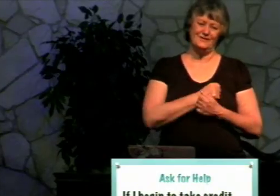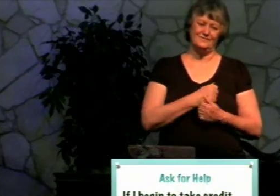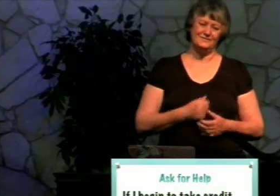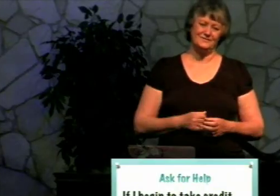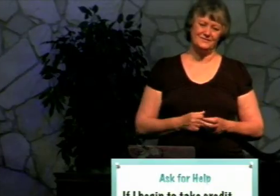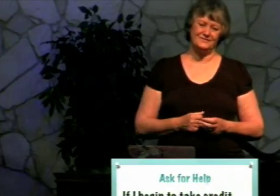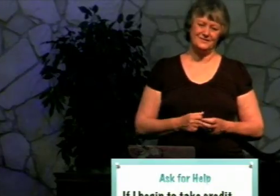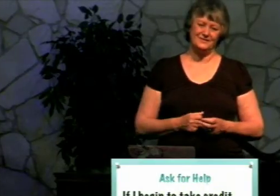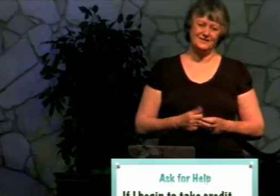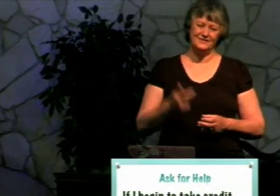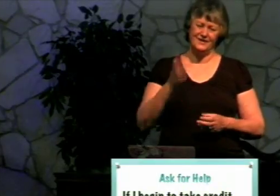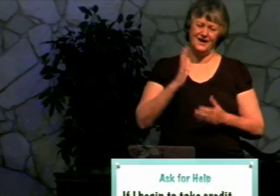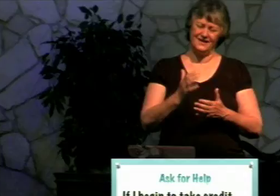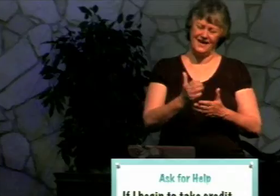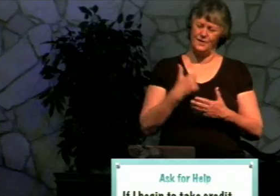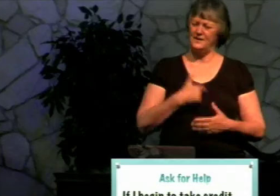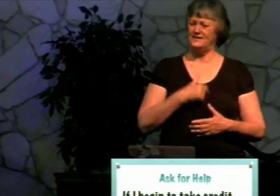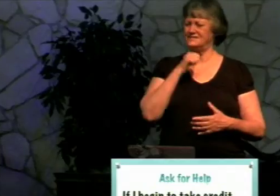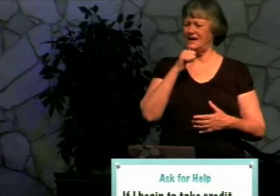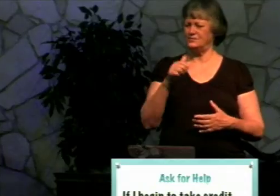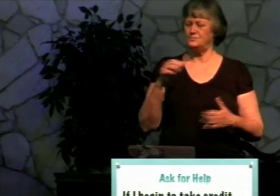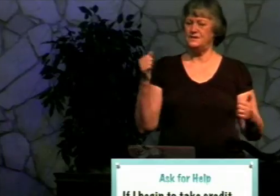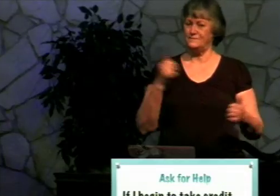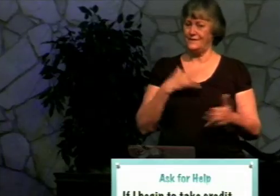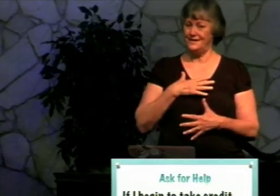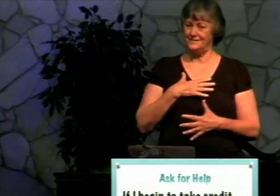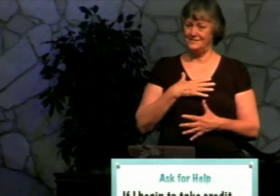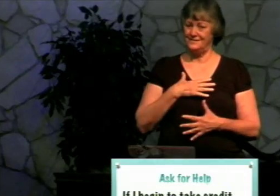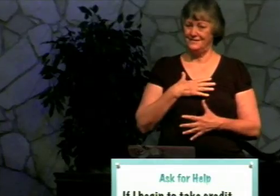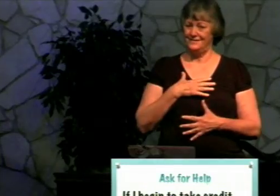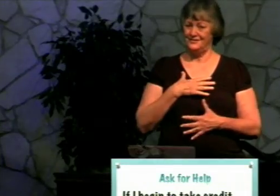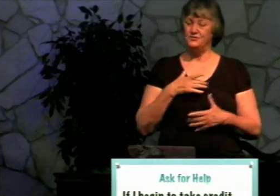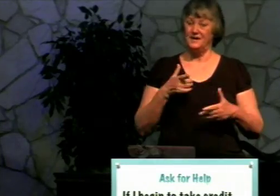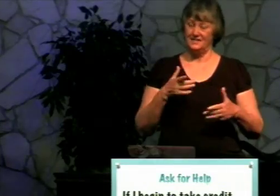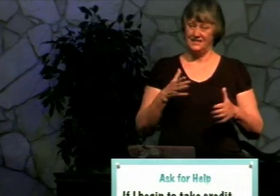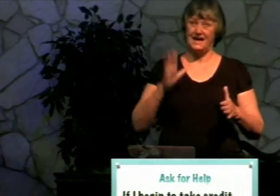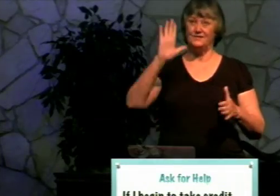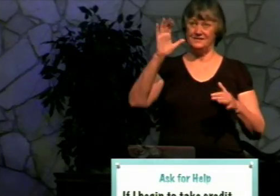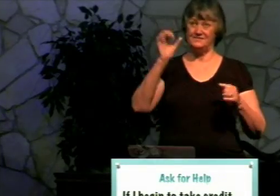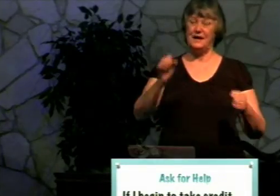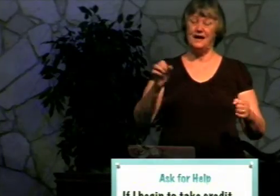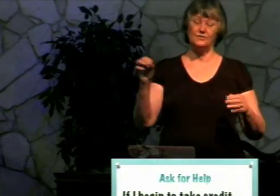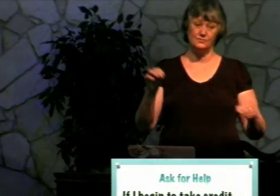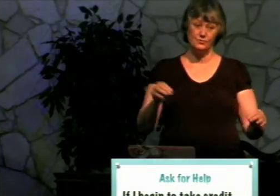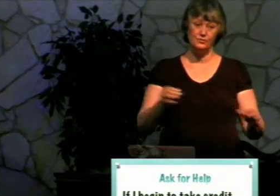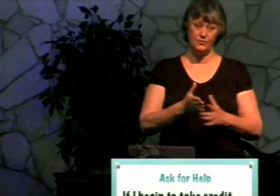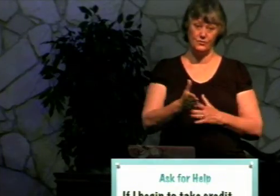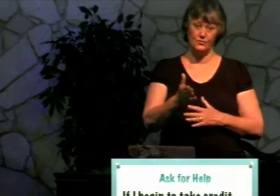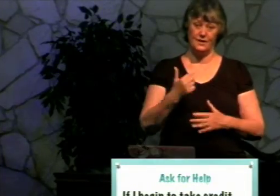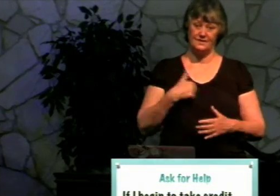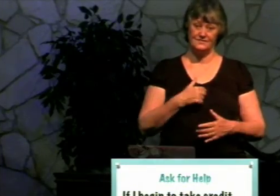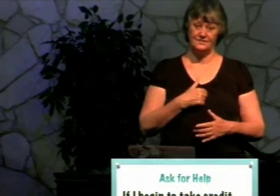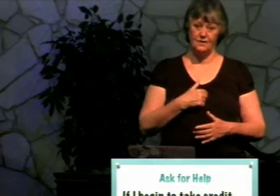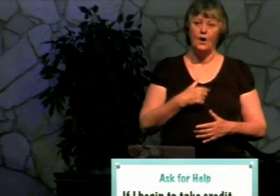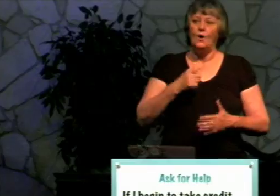loved. God, help us not to be afraid to allow His power to move through us.